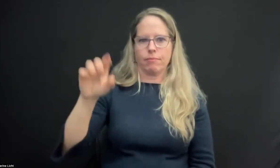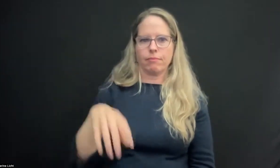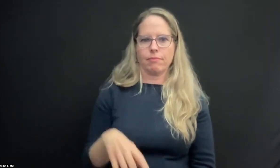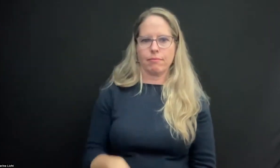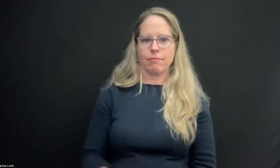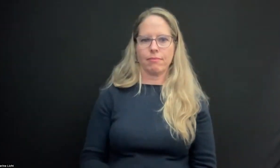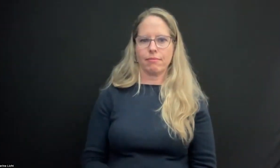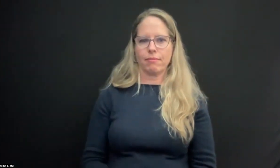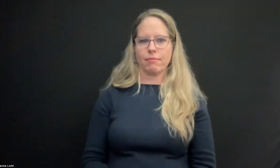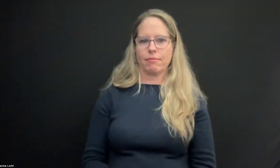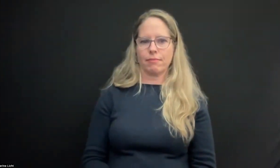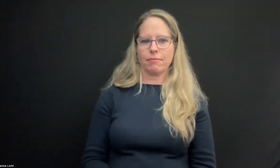CEASD,